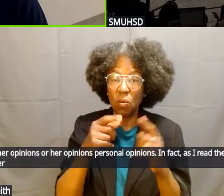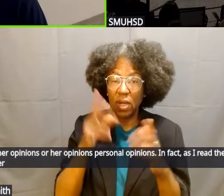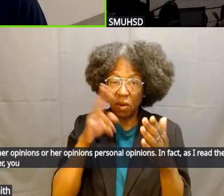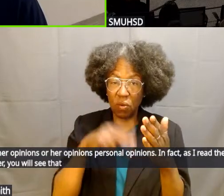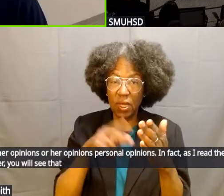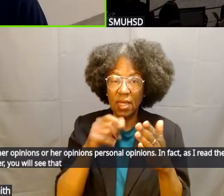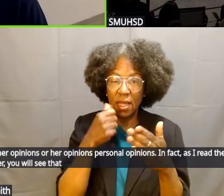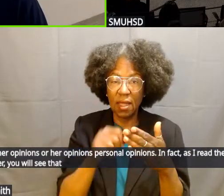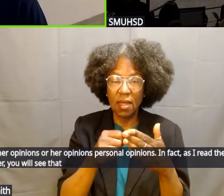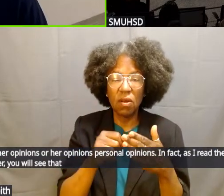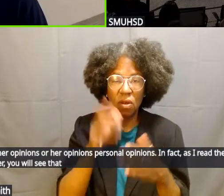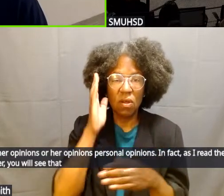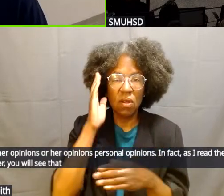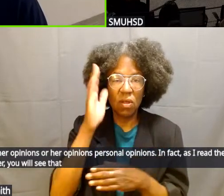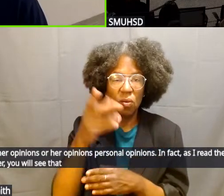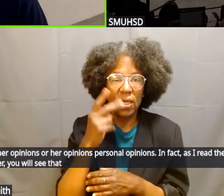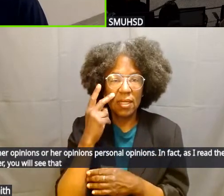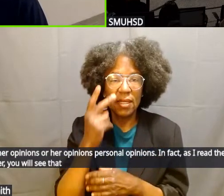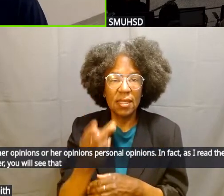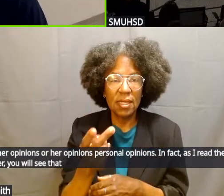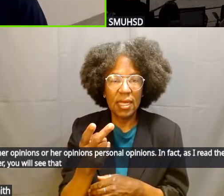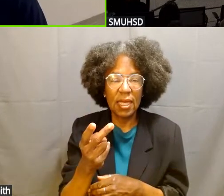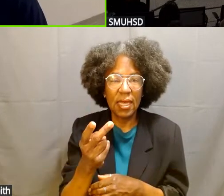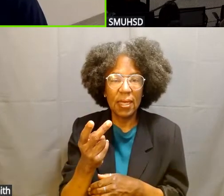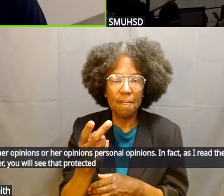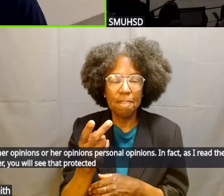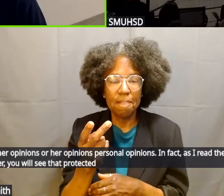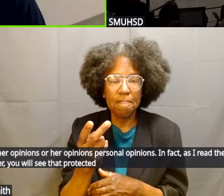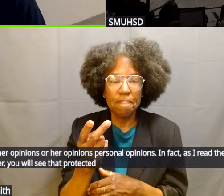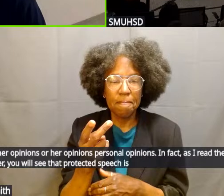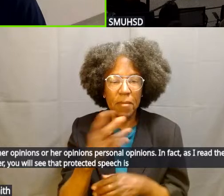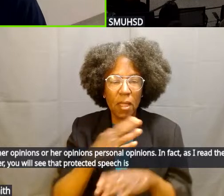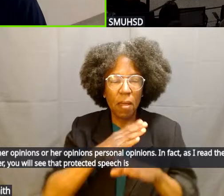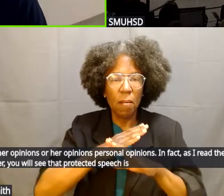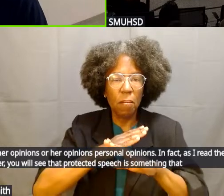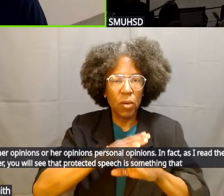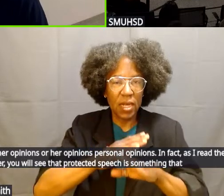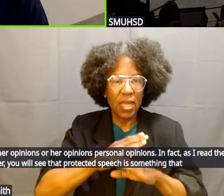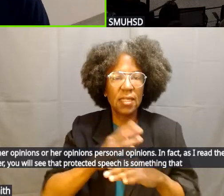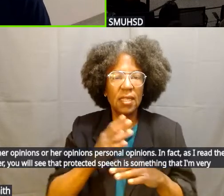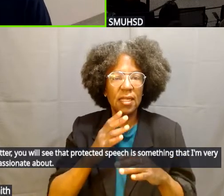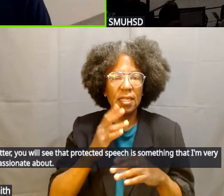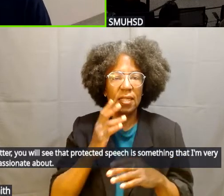that protected speech is something that I'm very passionate about.